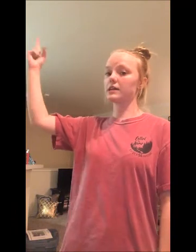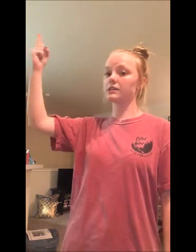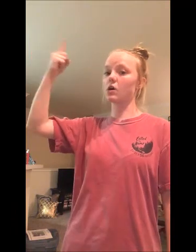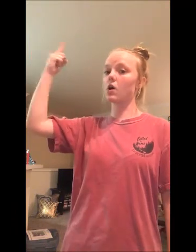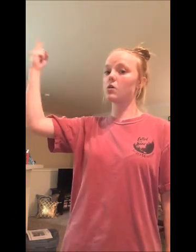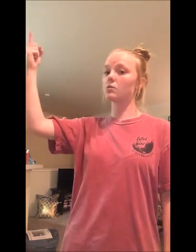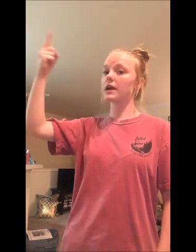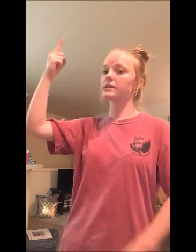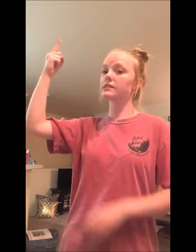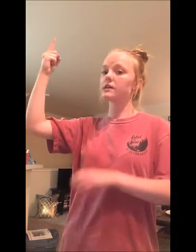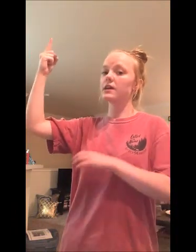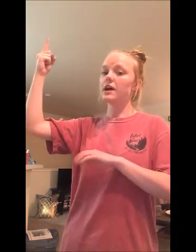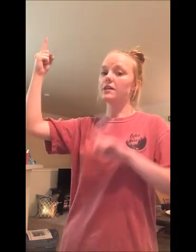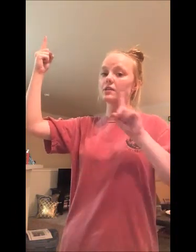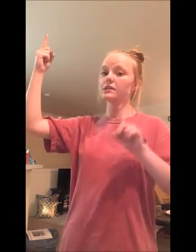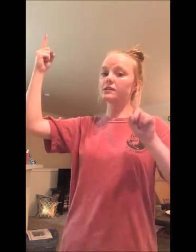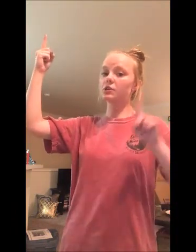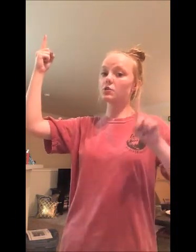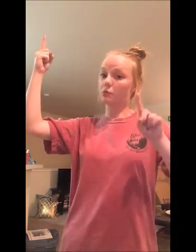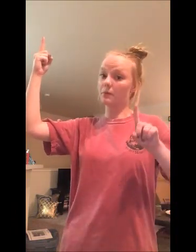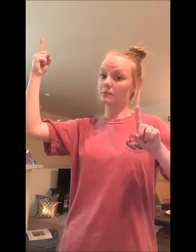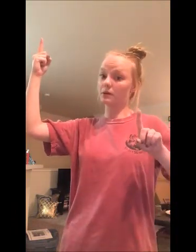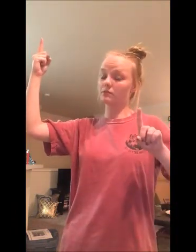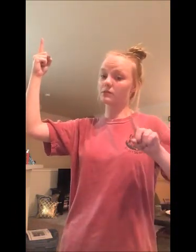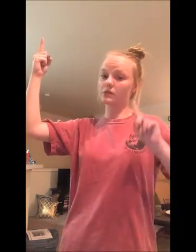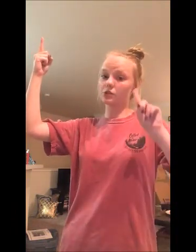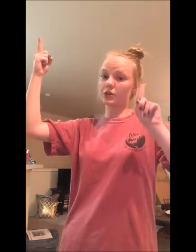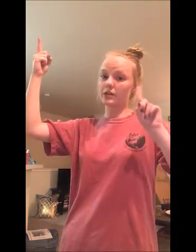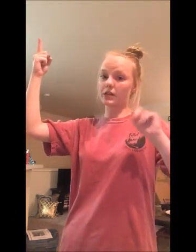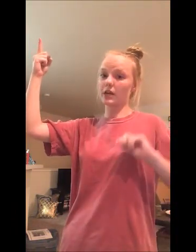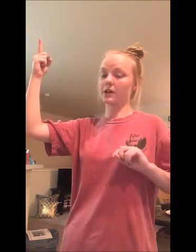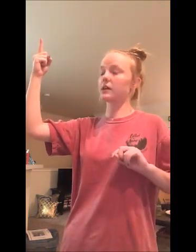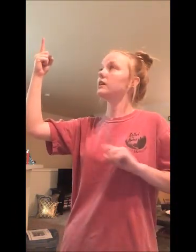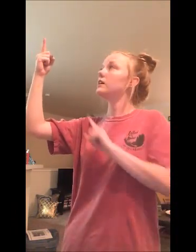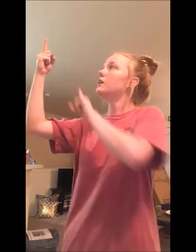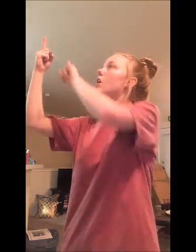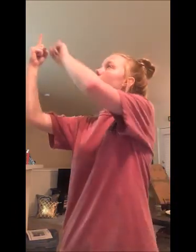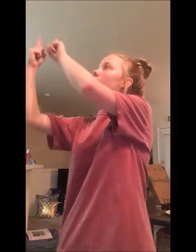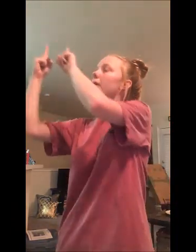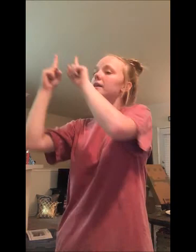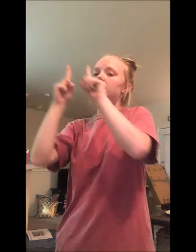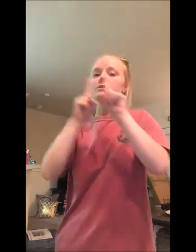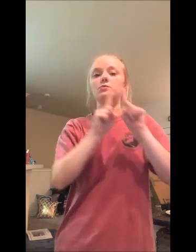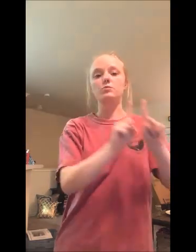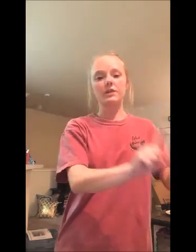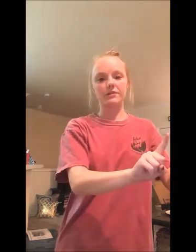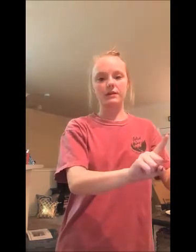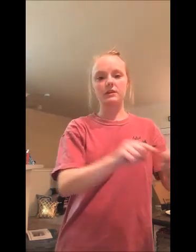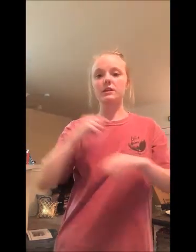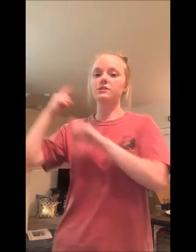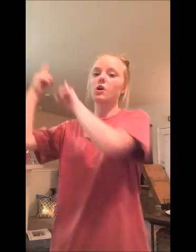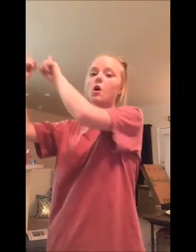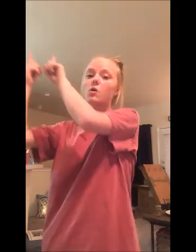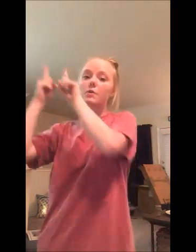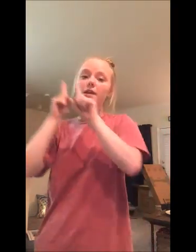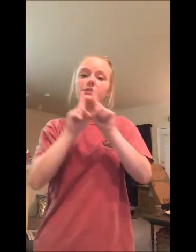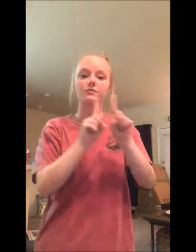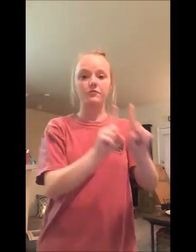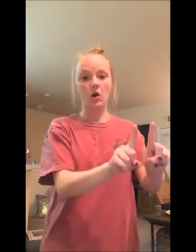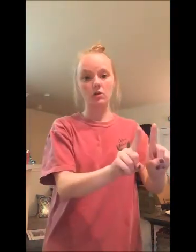is always, and then this is you, remember. This is your indicator. Always with me. He's always